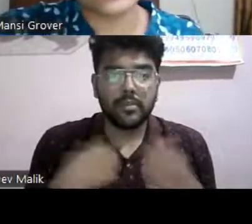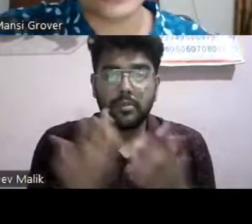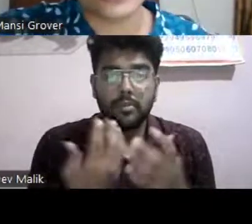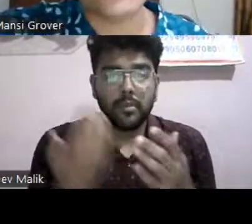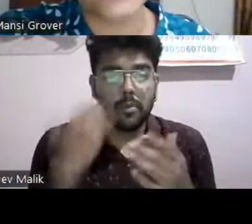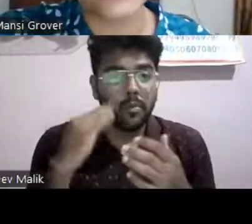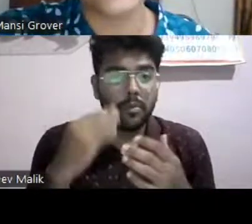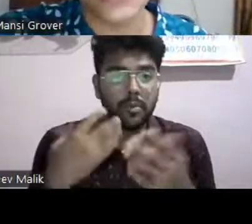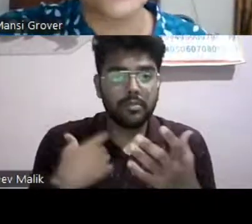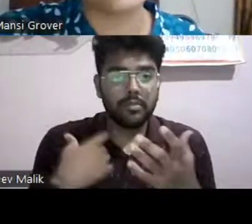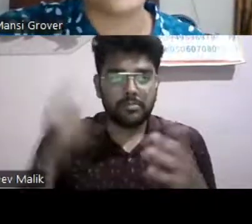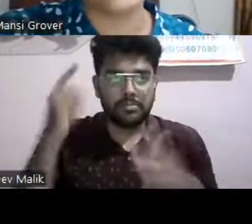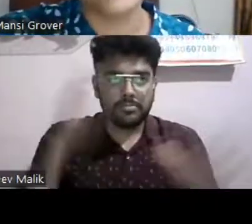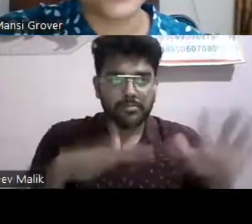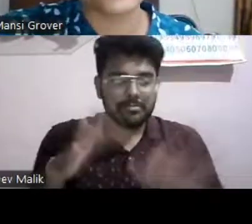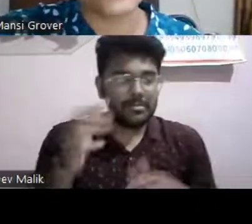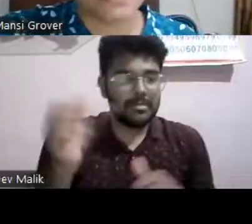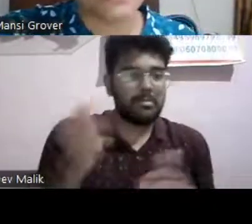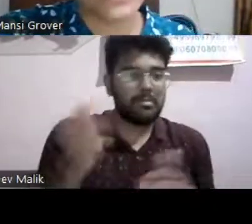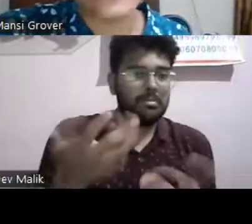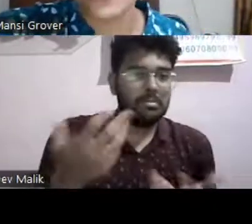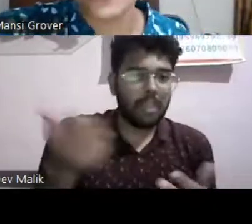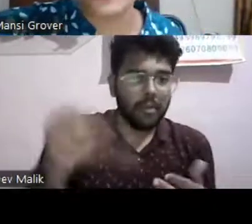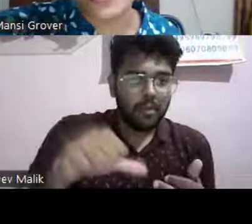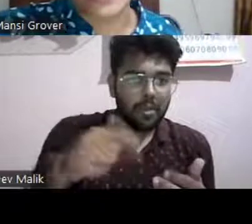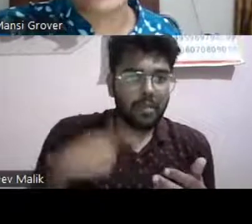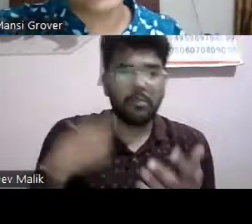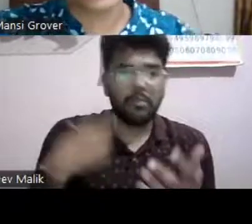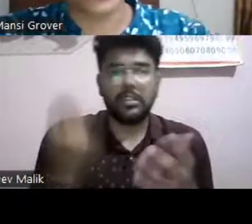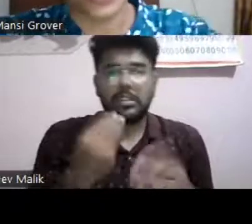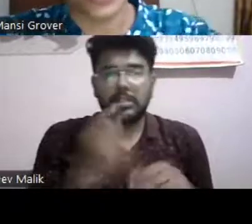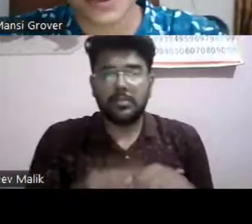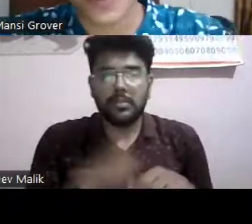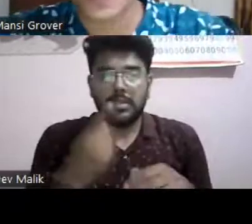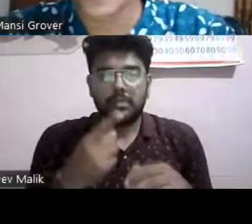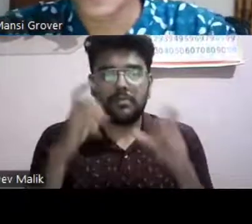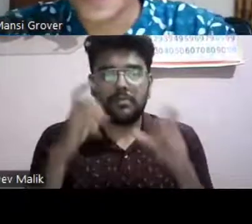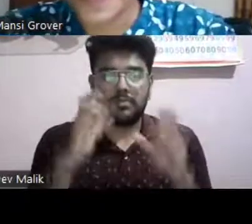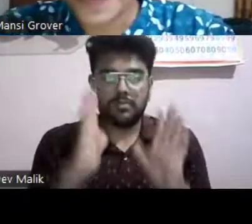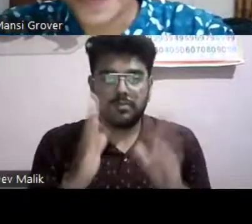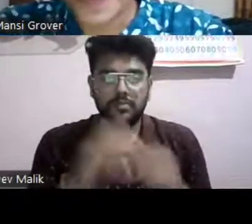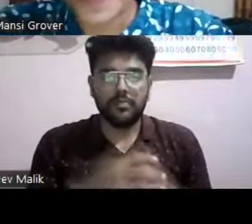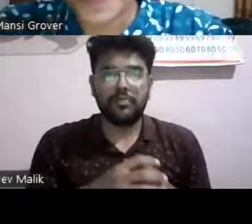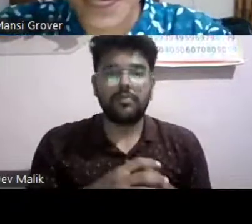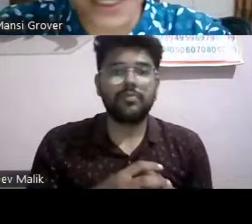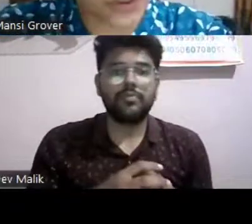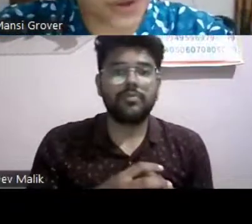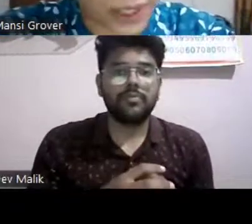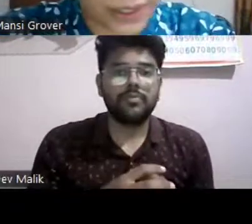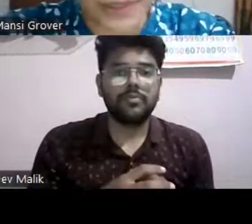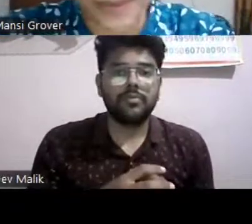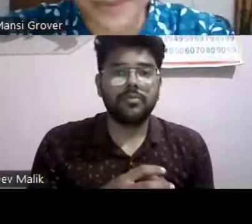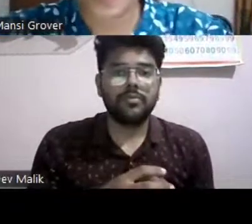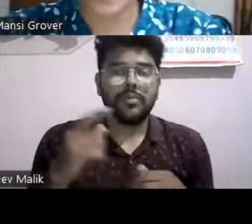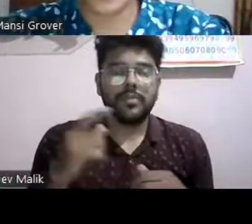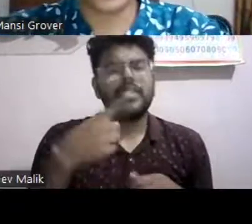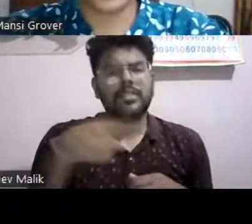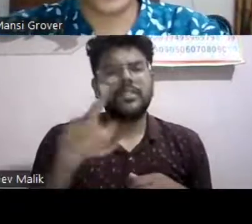unlearning a lot of things, we need to be, sometimes we need to be candid about it. And it's all